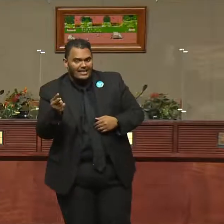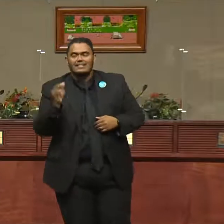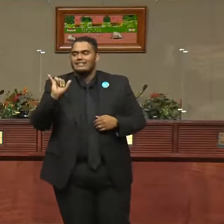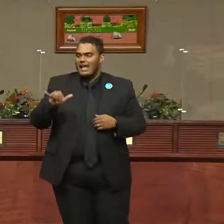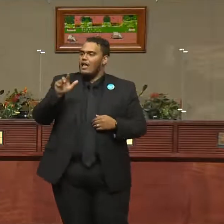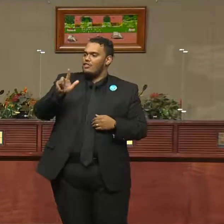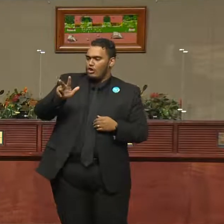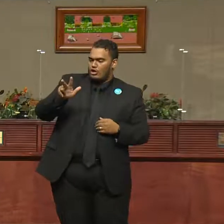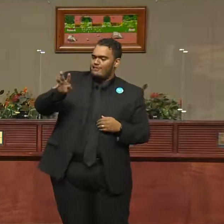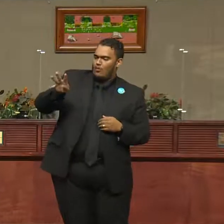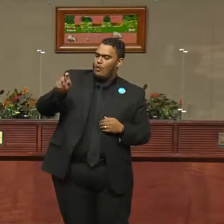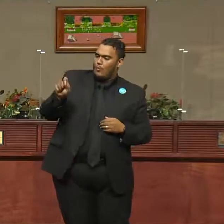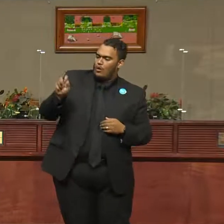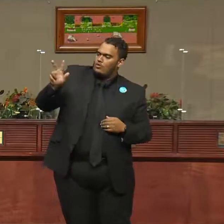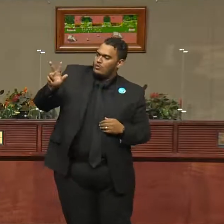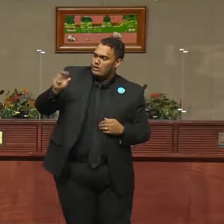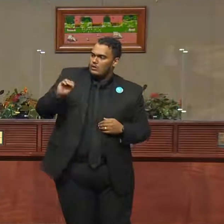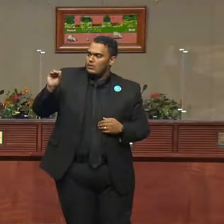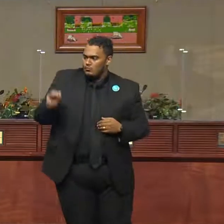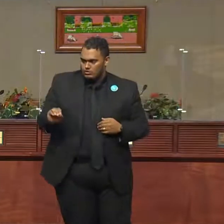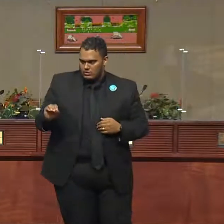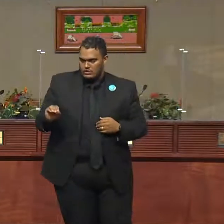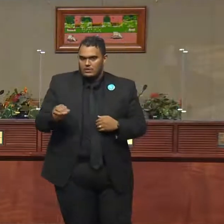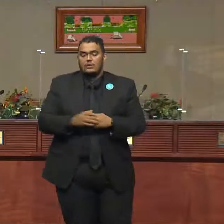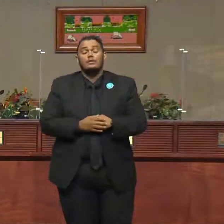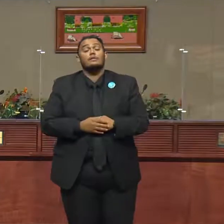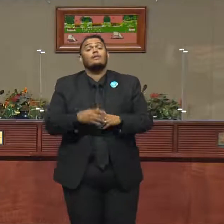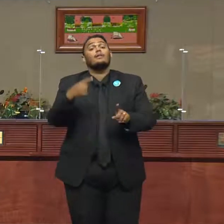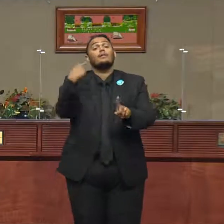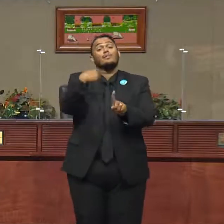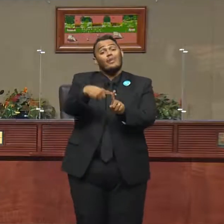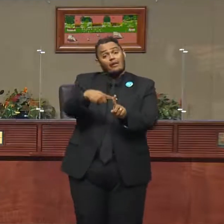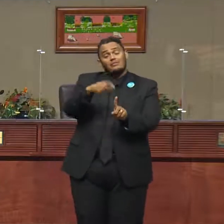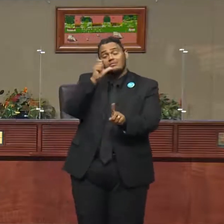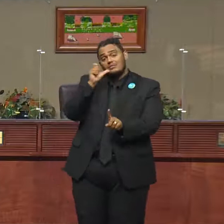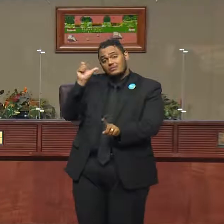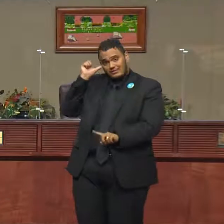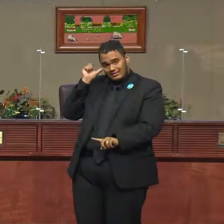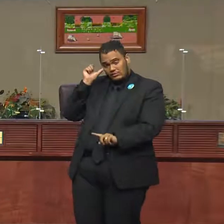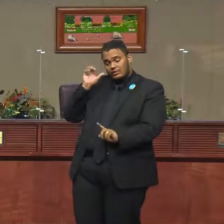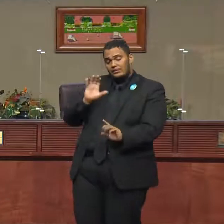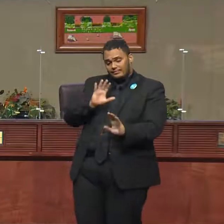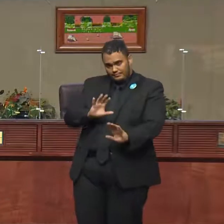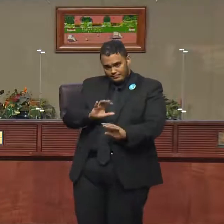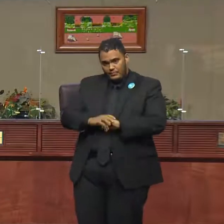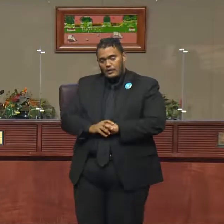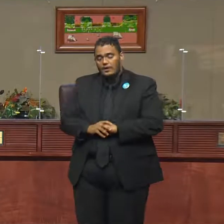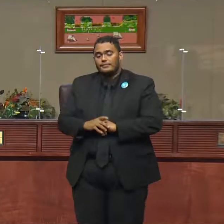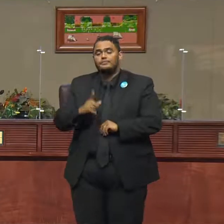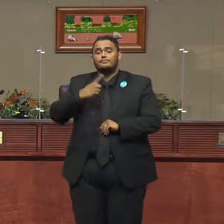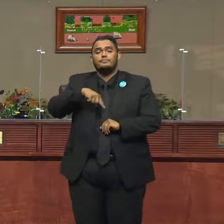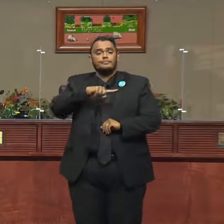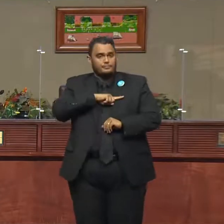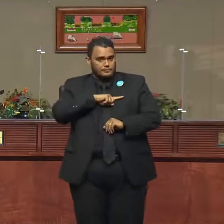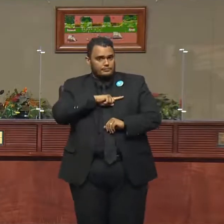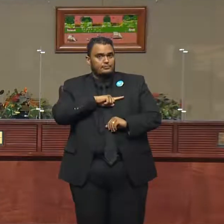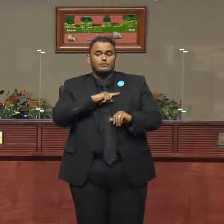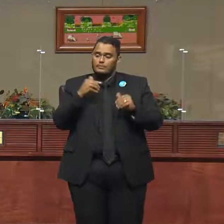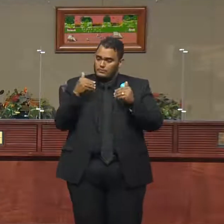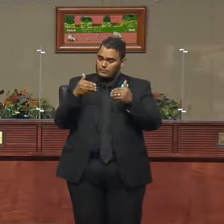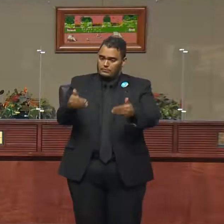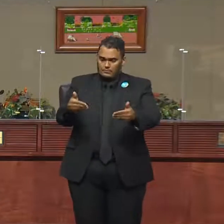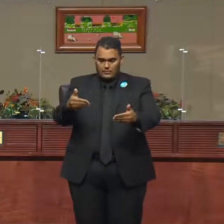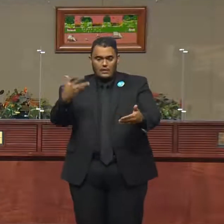34.3%. And yesterday, we gave